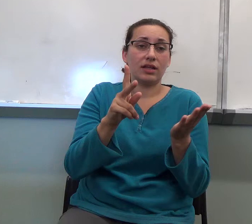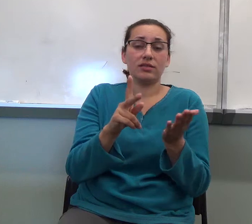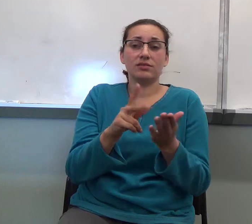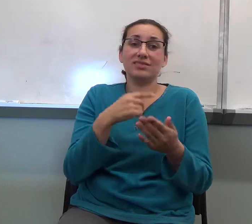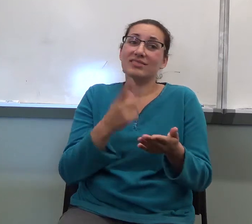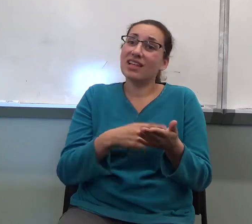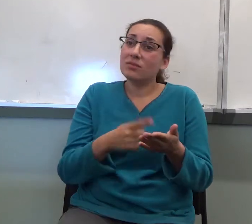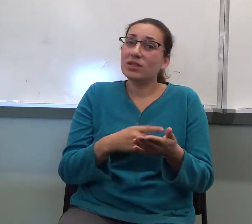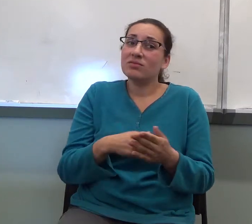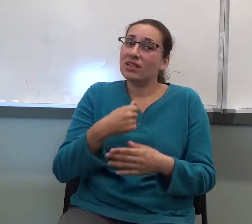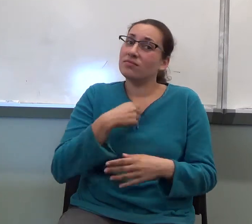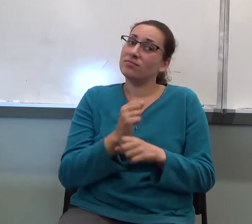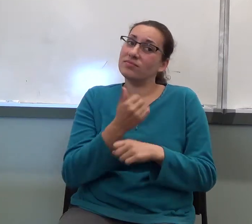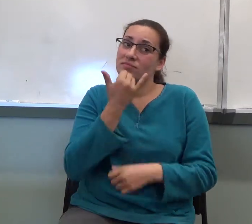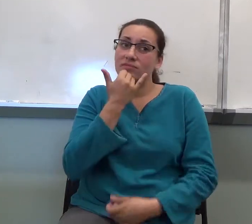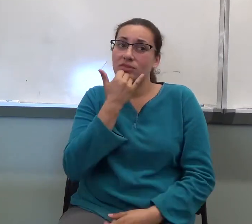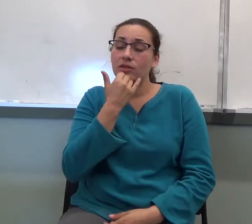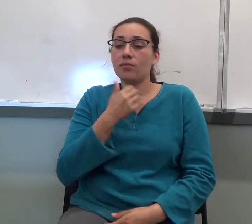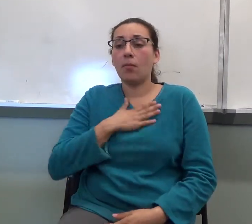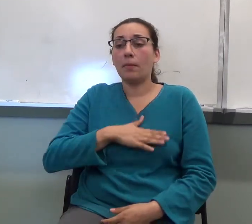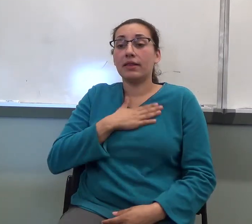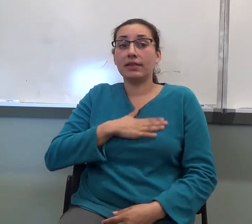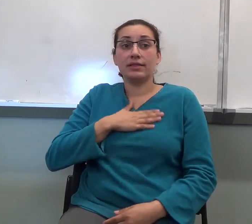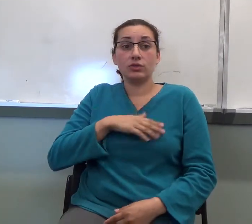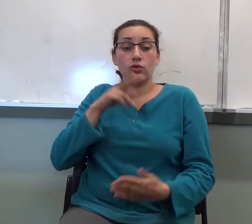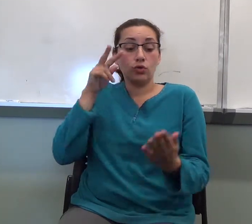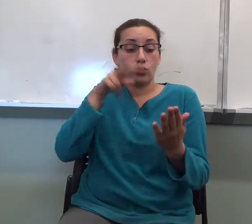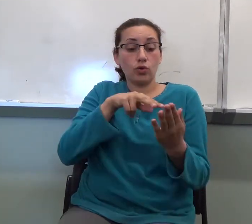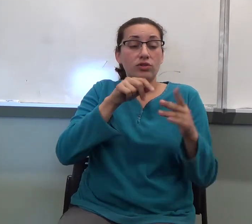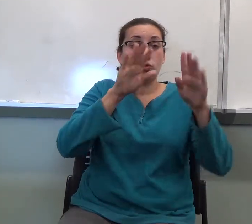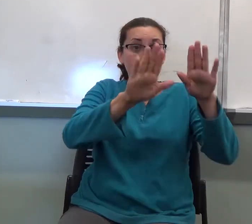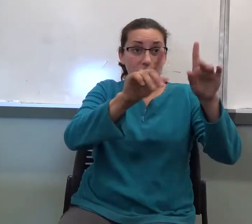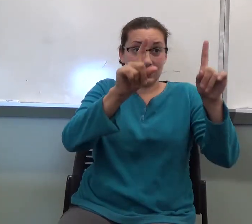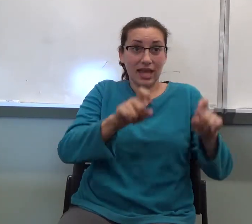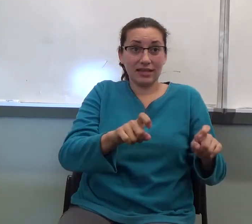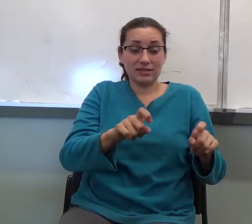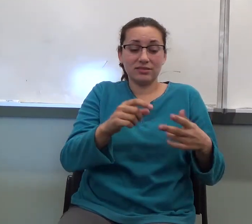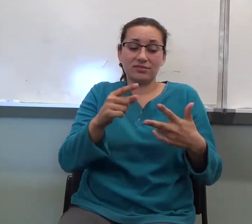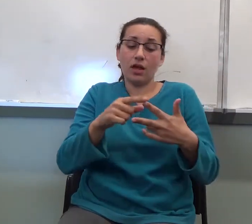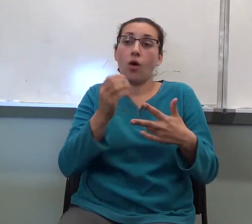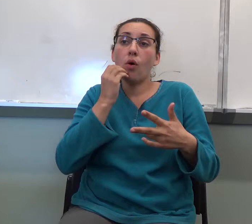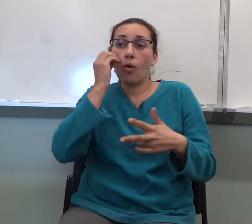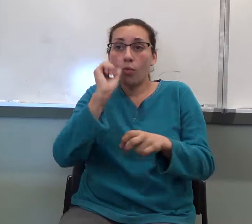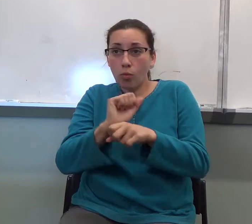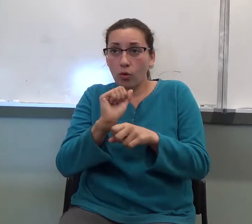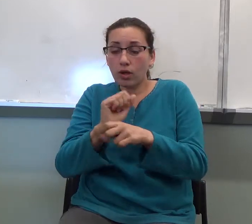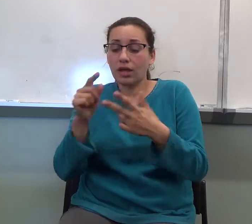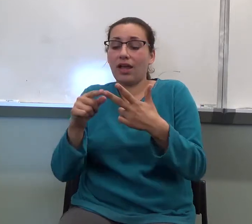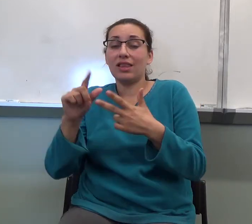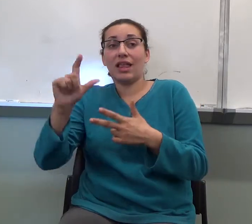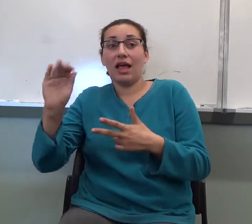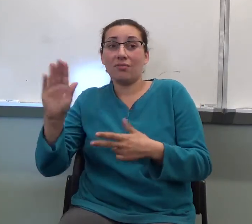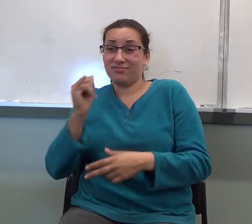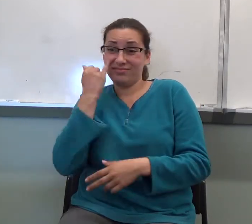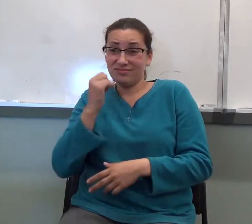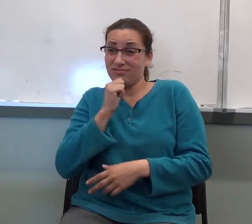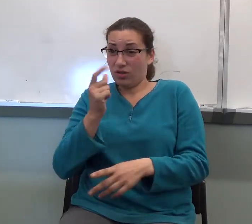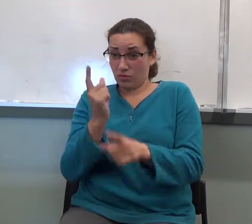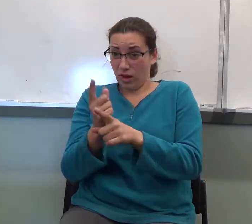So check your tests, check your labs and homeworks. If I didn't get it right, just come up to me, bring the thing that's not there